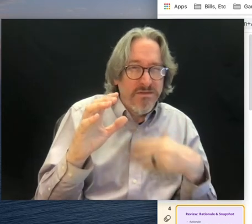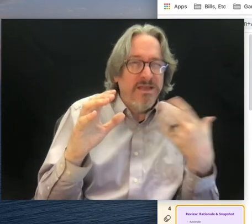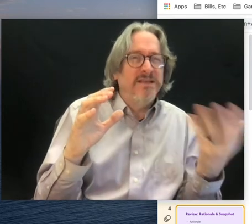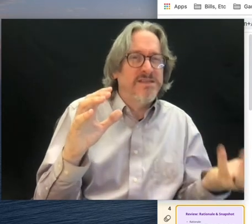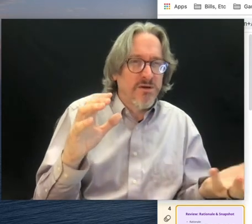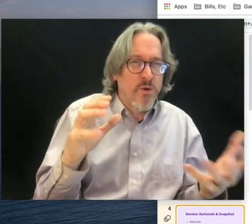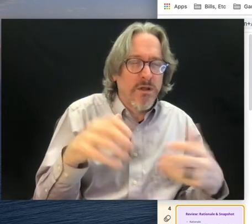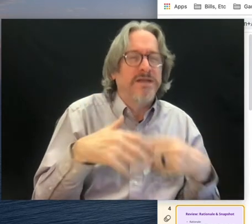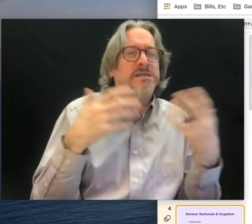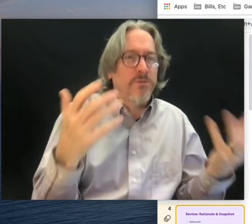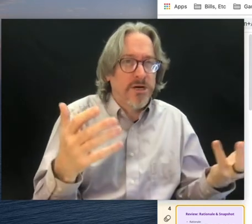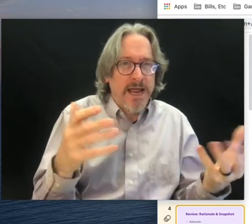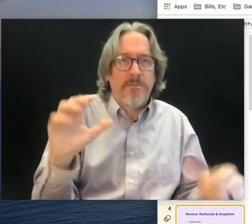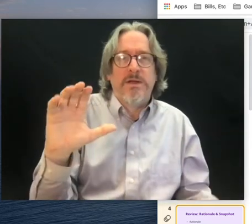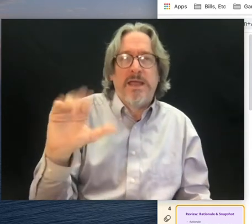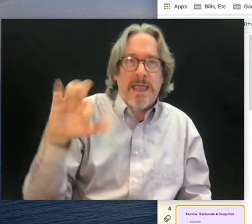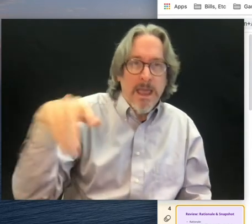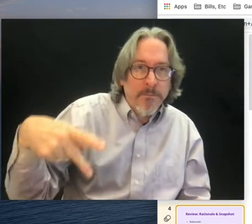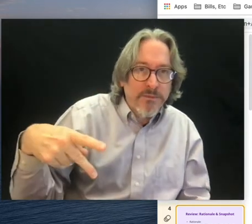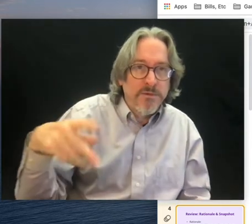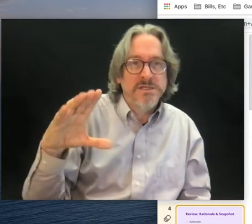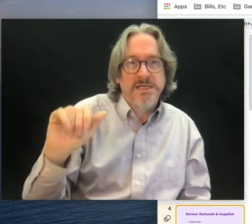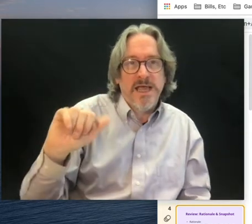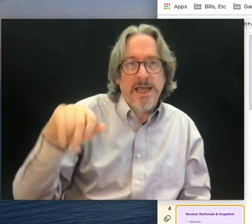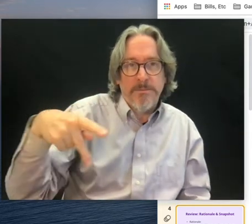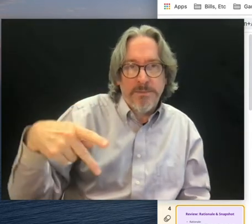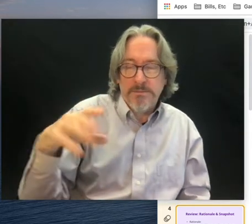For these, they're more like a summer camp,